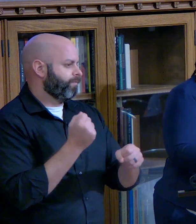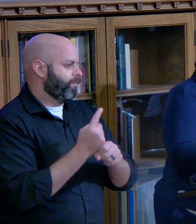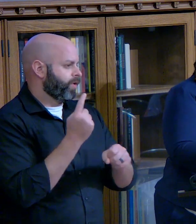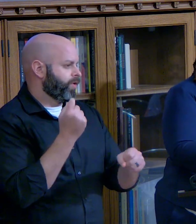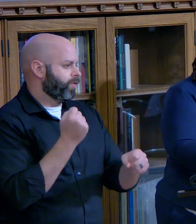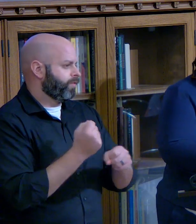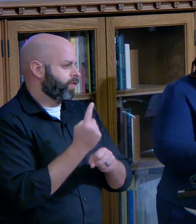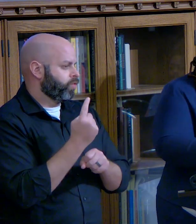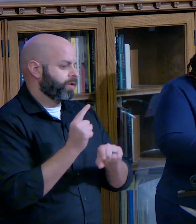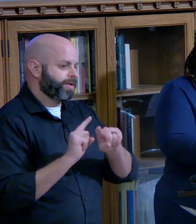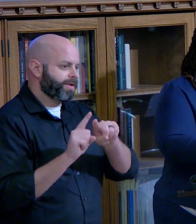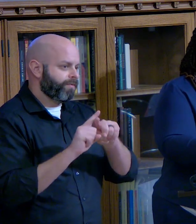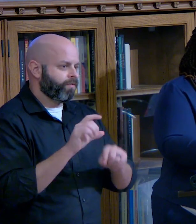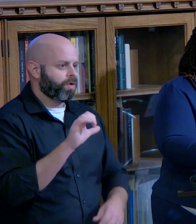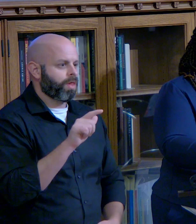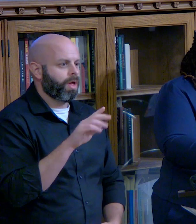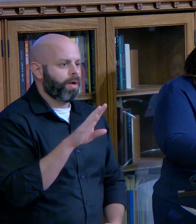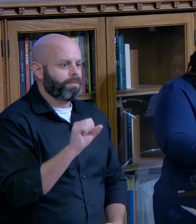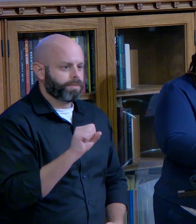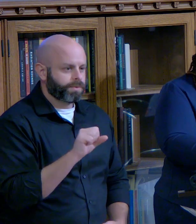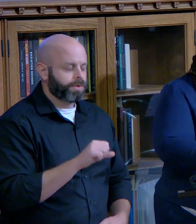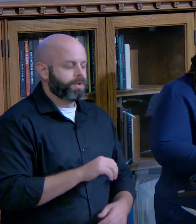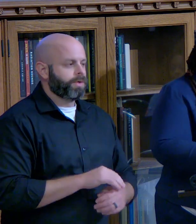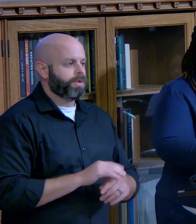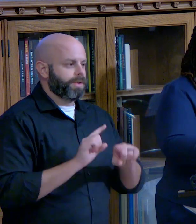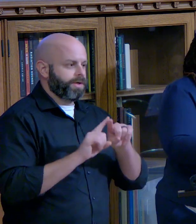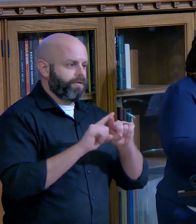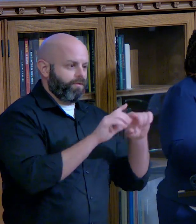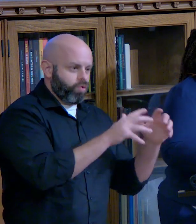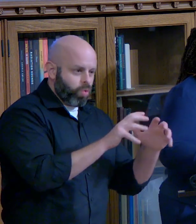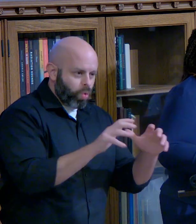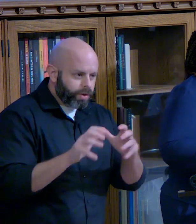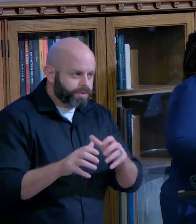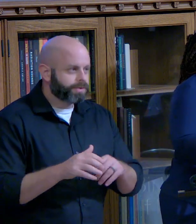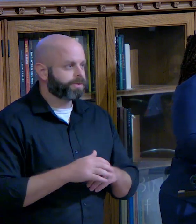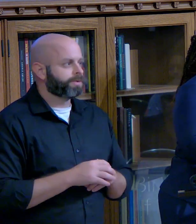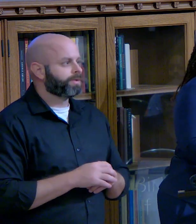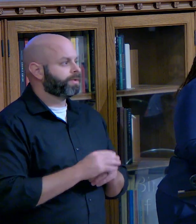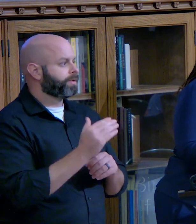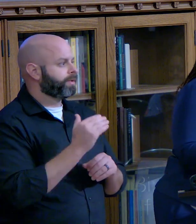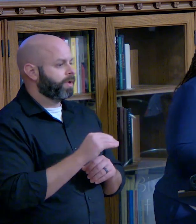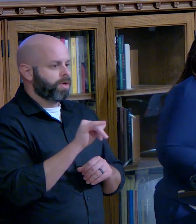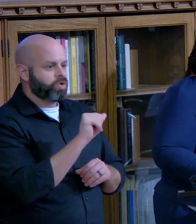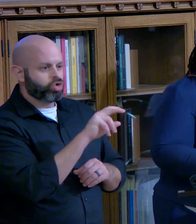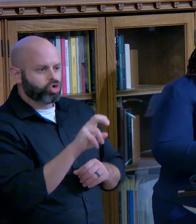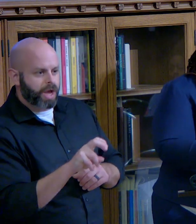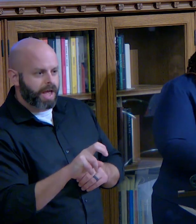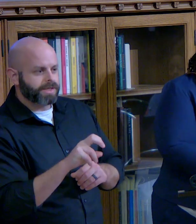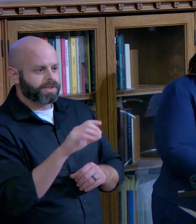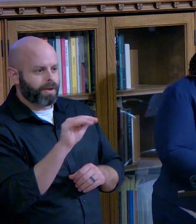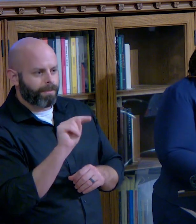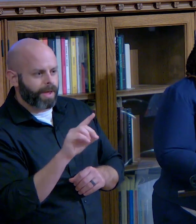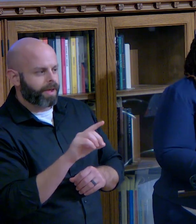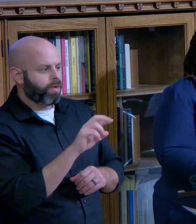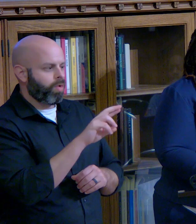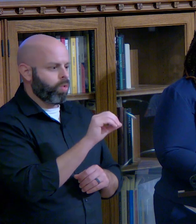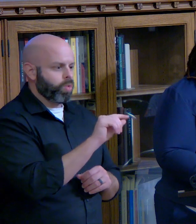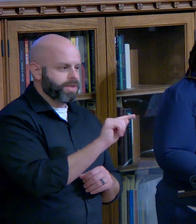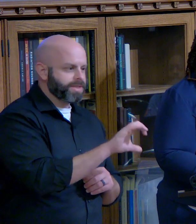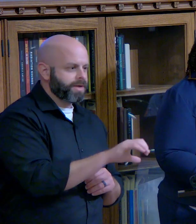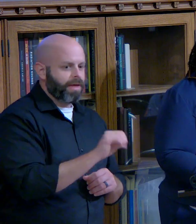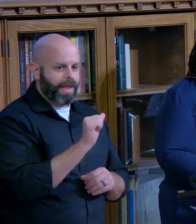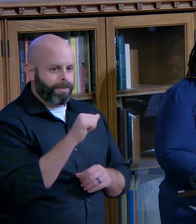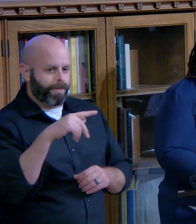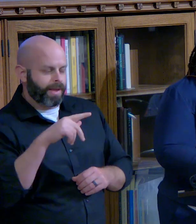different clubs courses jazz band RC AP